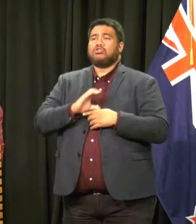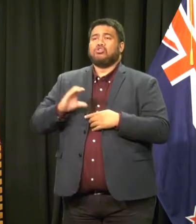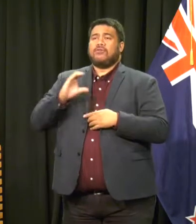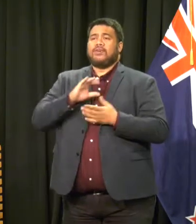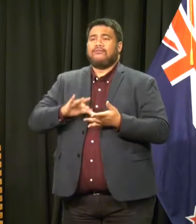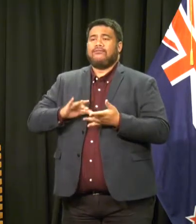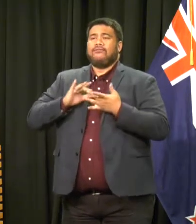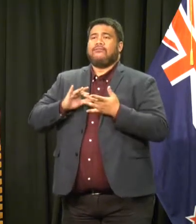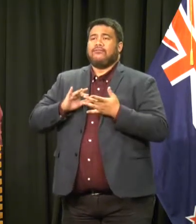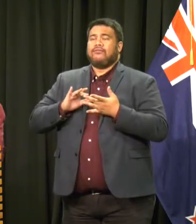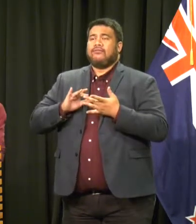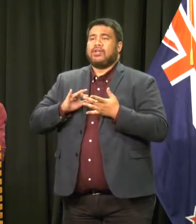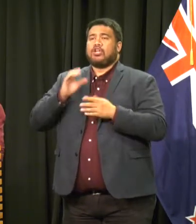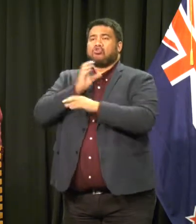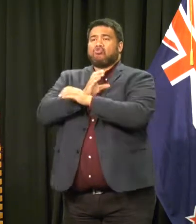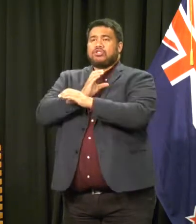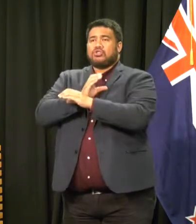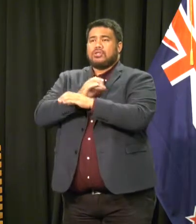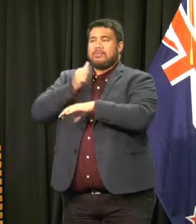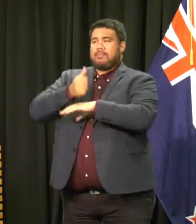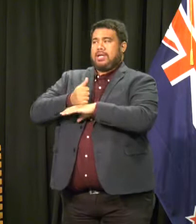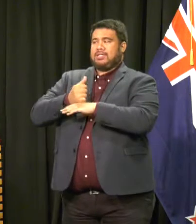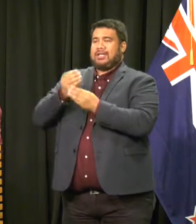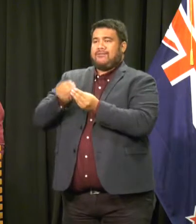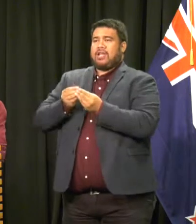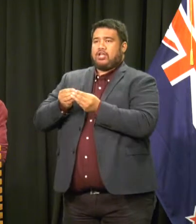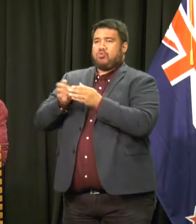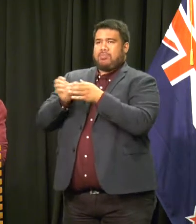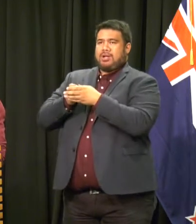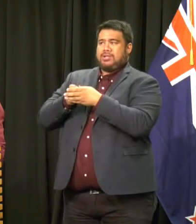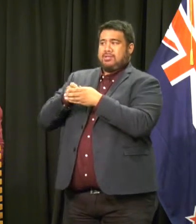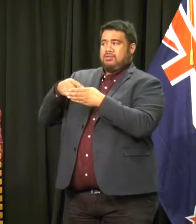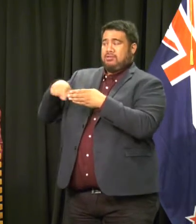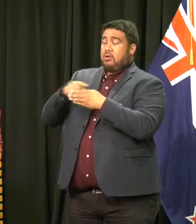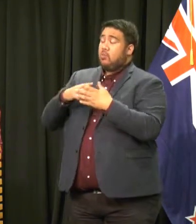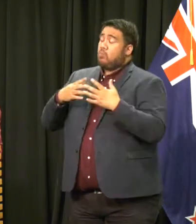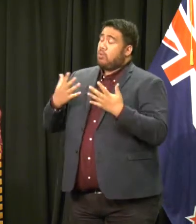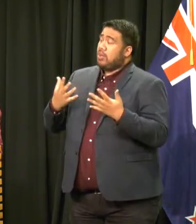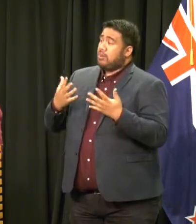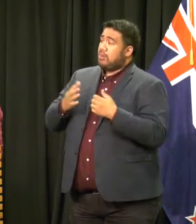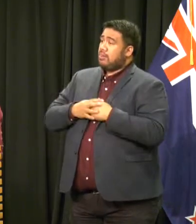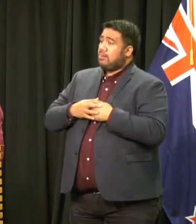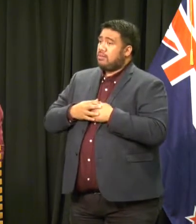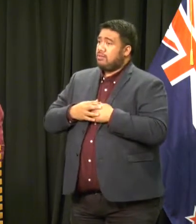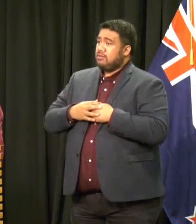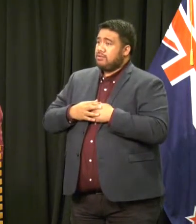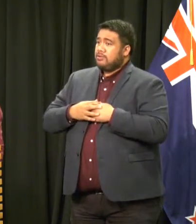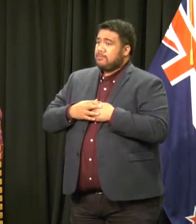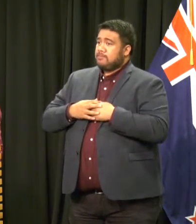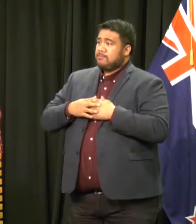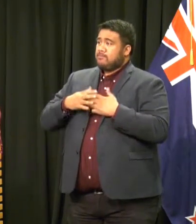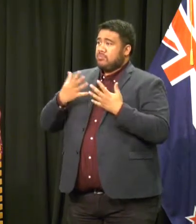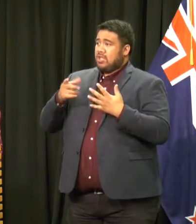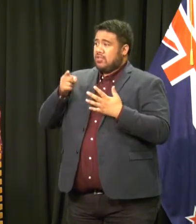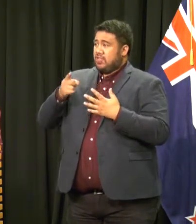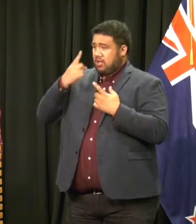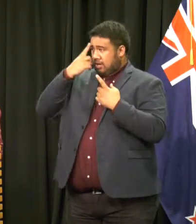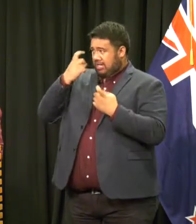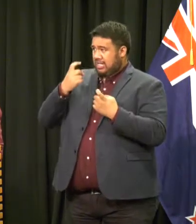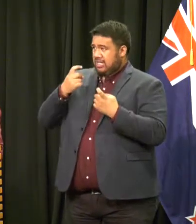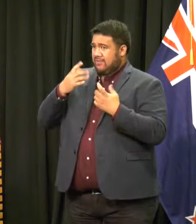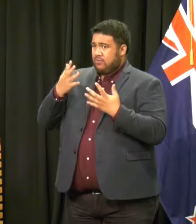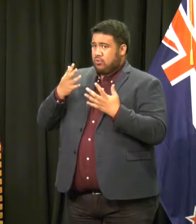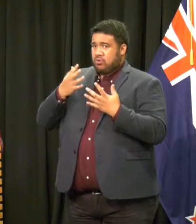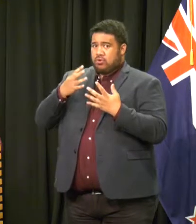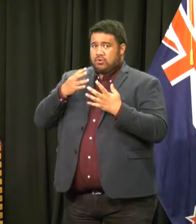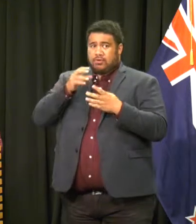discussion, and ultimately my view is that, you know, ideas like that from within the National Party are an issue for the National